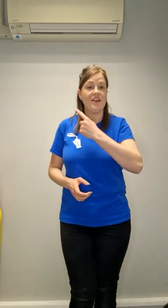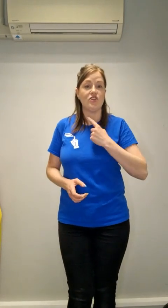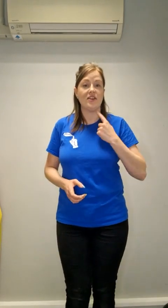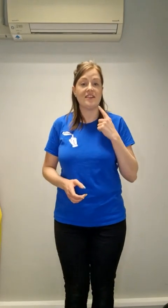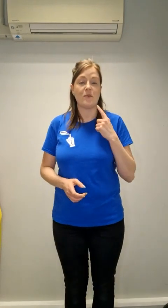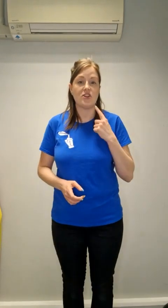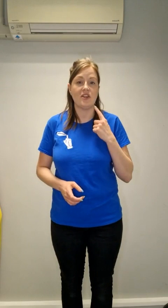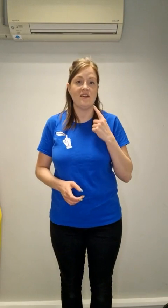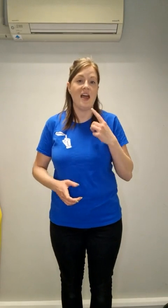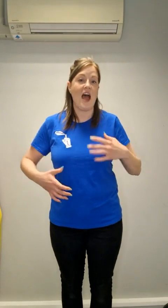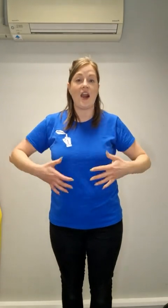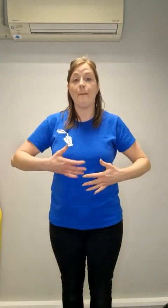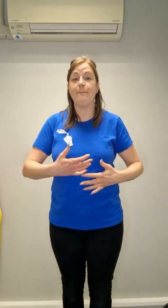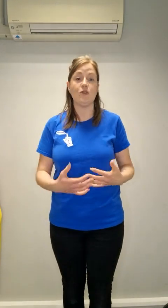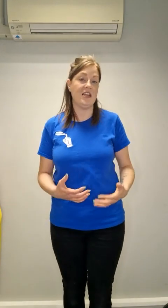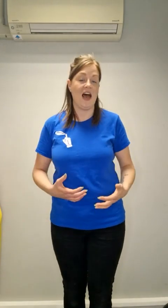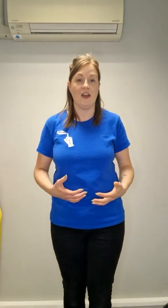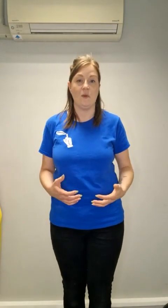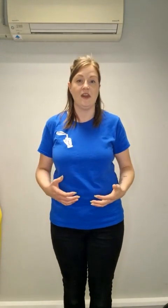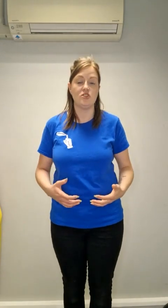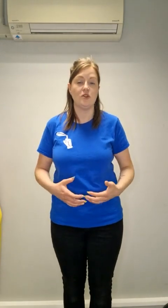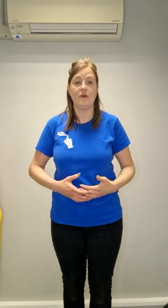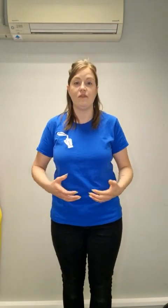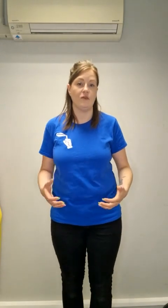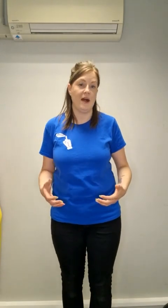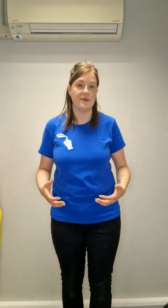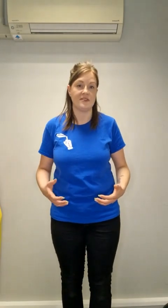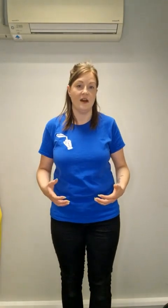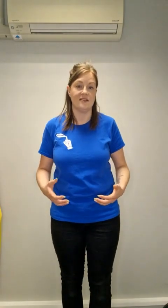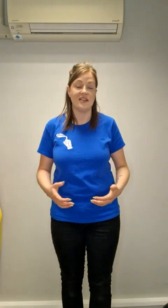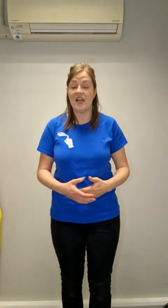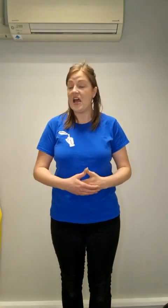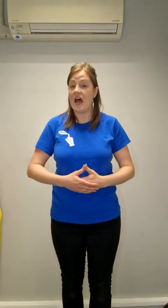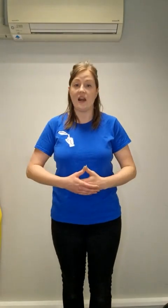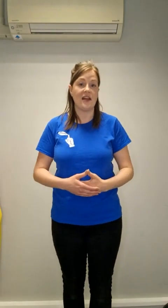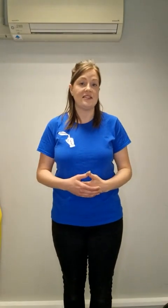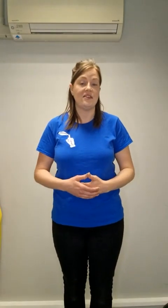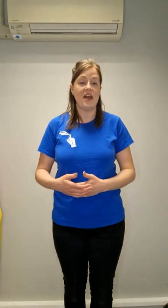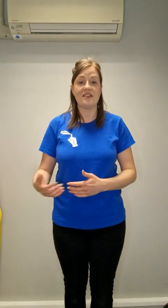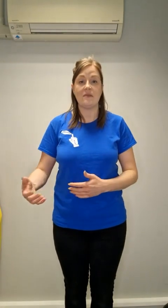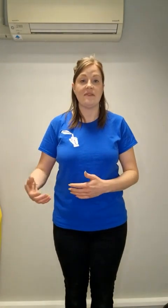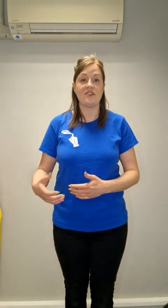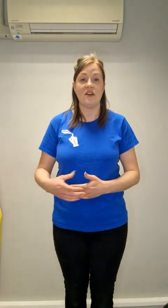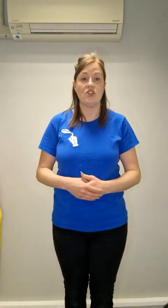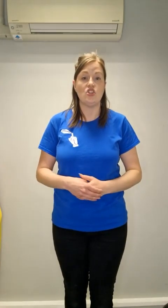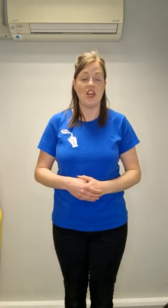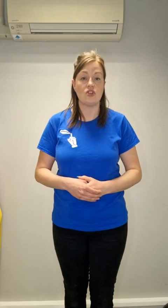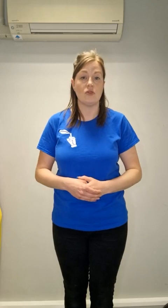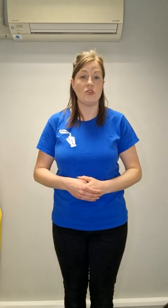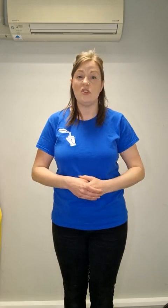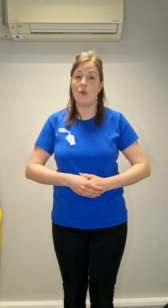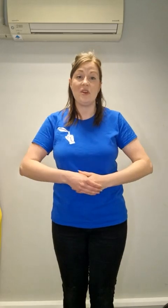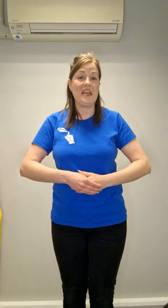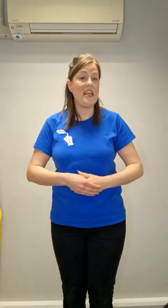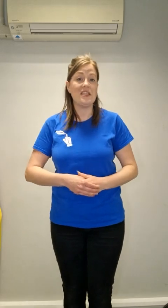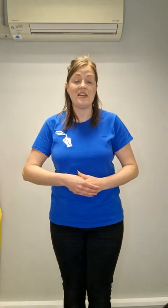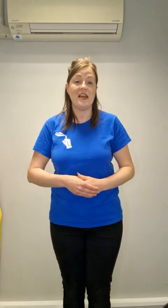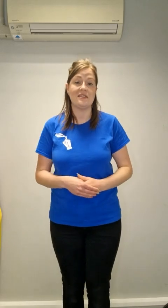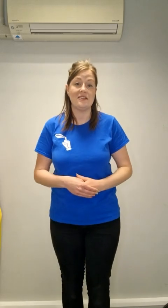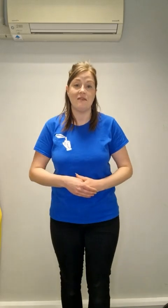facial expression and our body language to perform our signs. And like I said there, some of our signs are gestural, so you don't need to necessarily